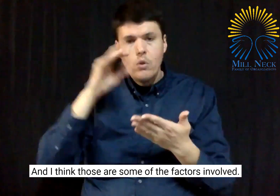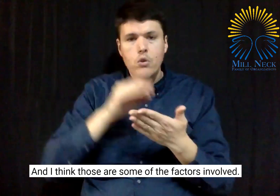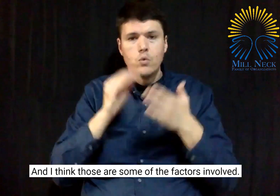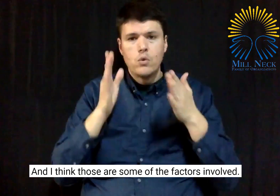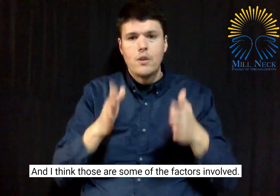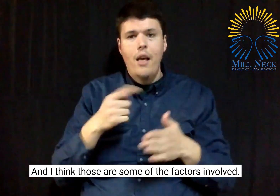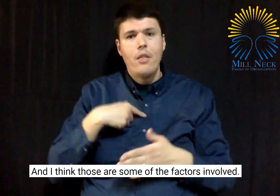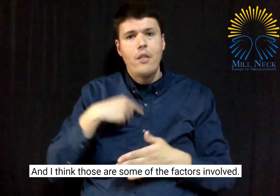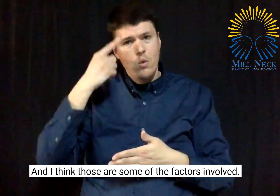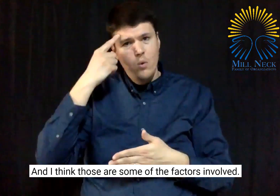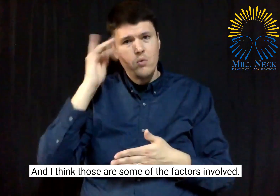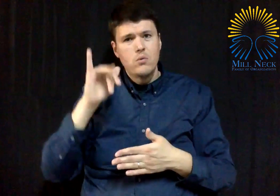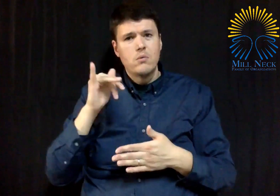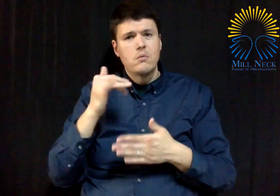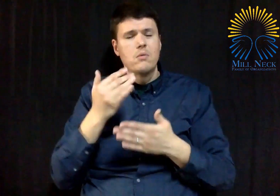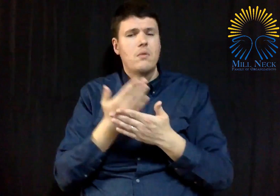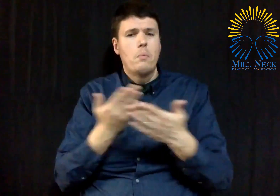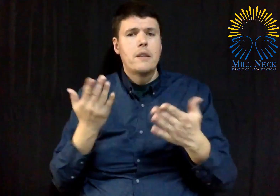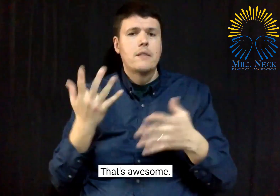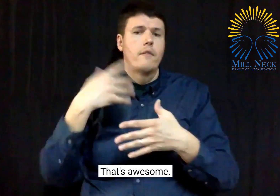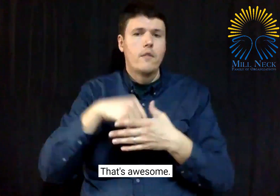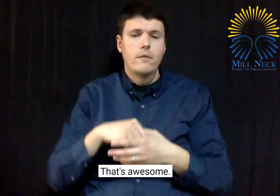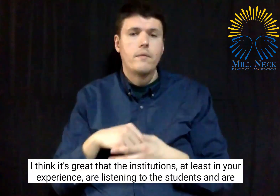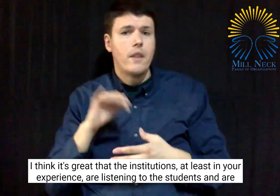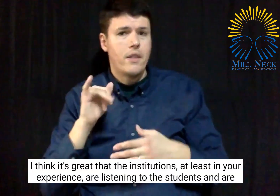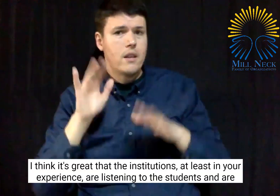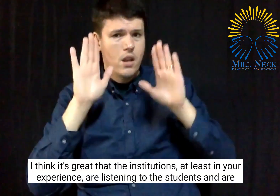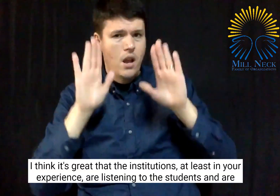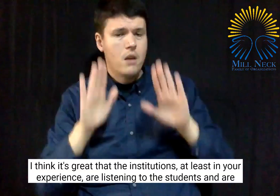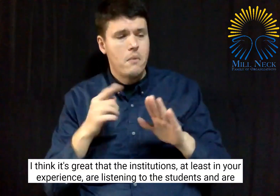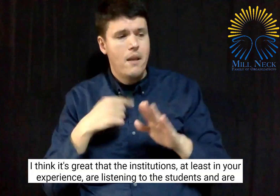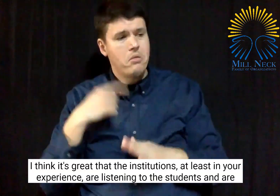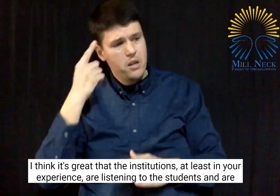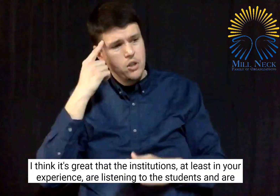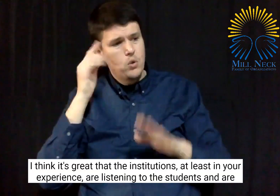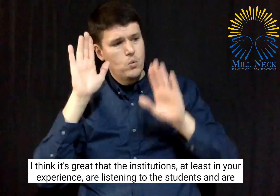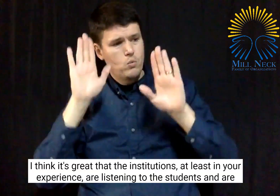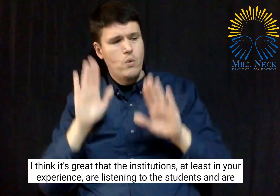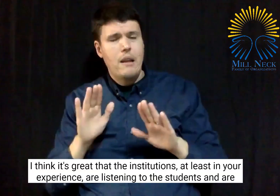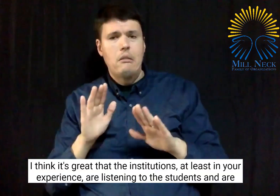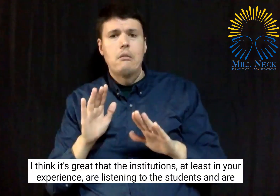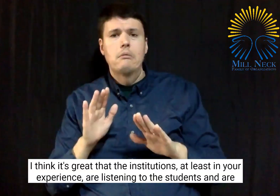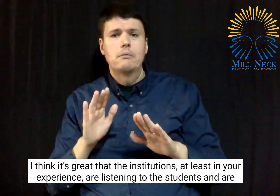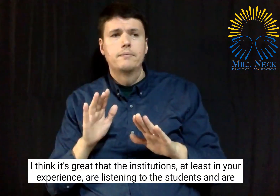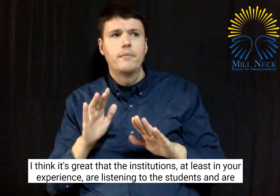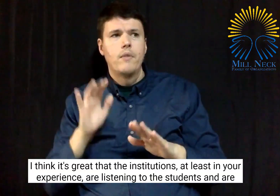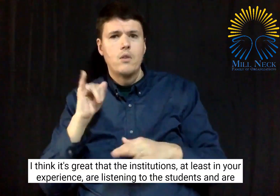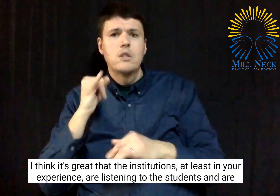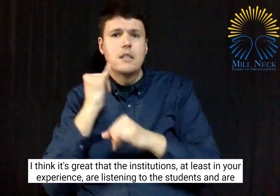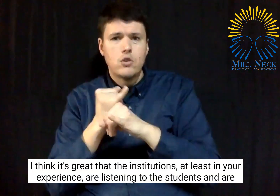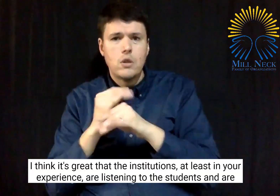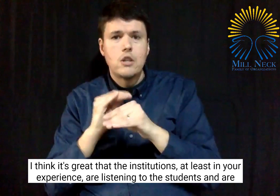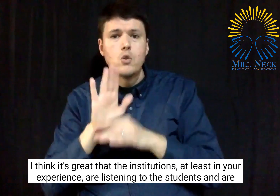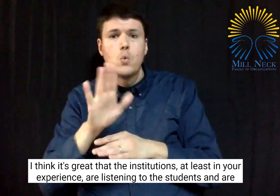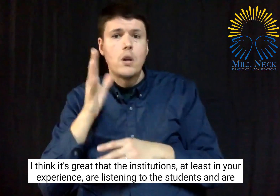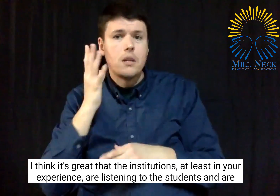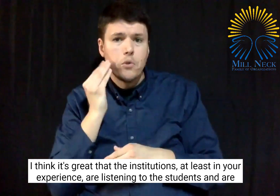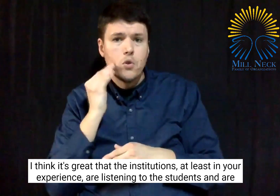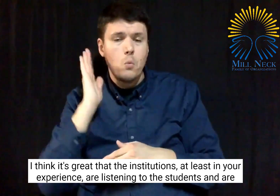of the factors involved. That's awesome. I think it's great that the institutions, at least in your experience, are listening to the students and are